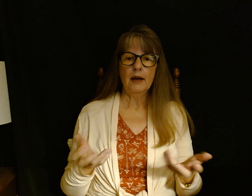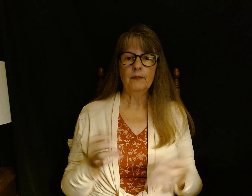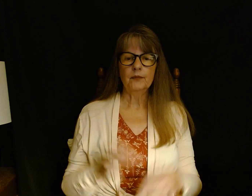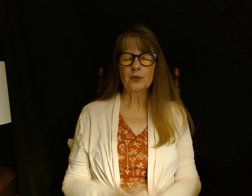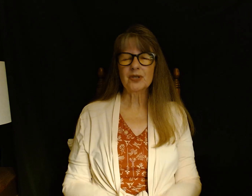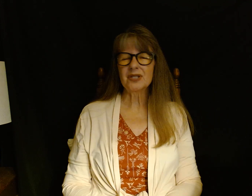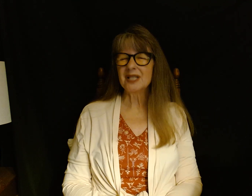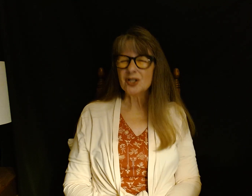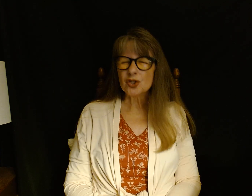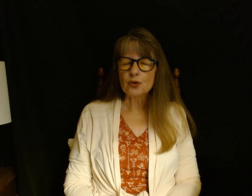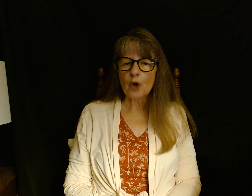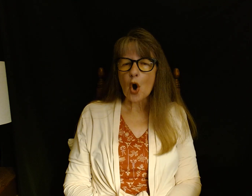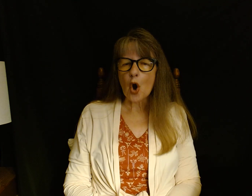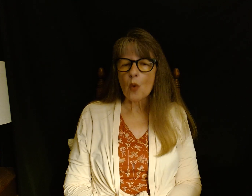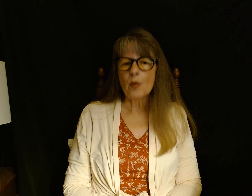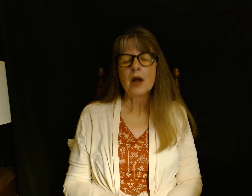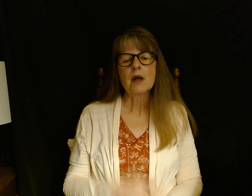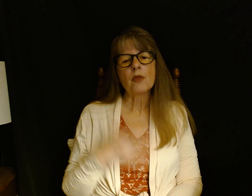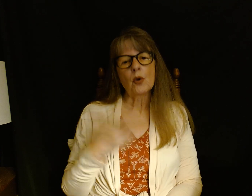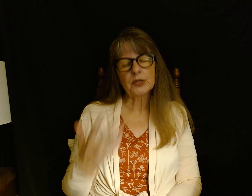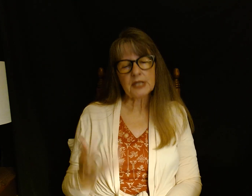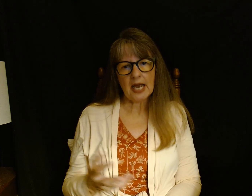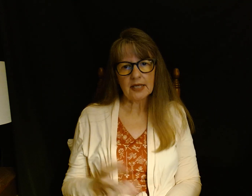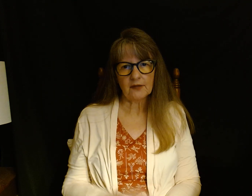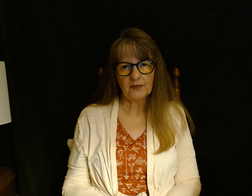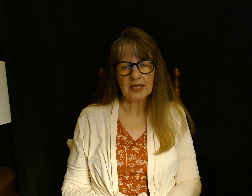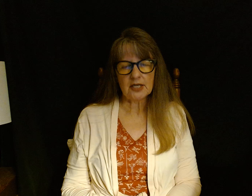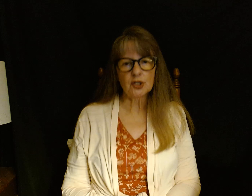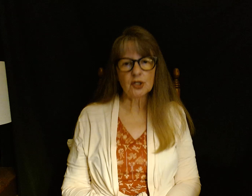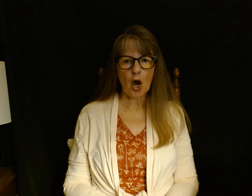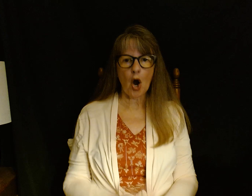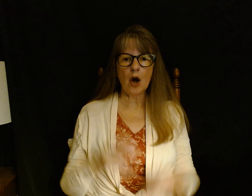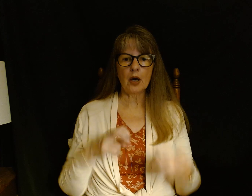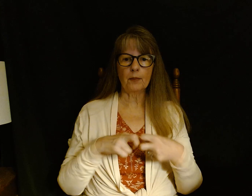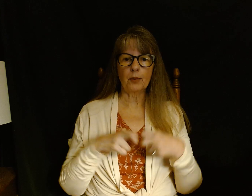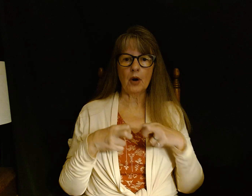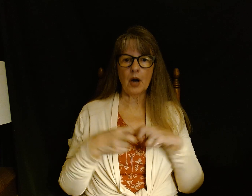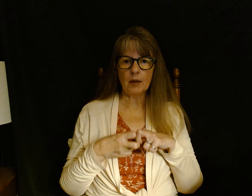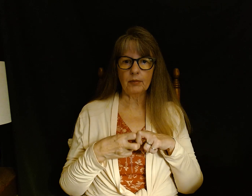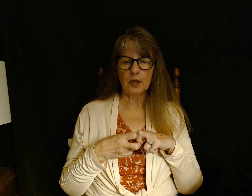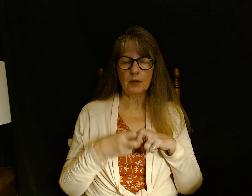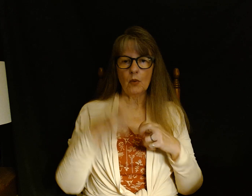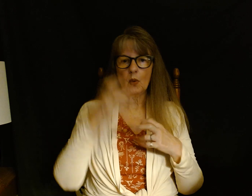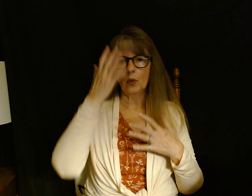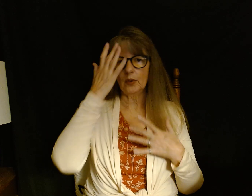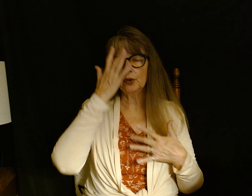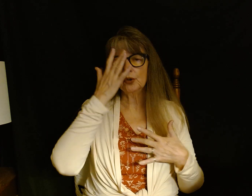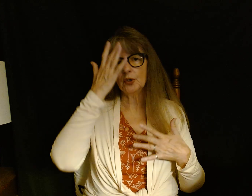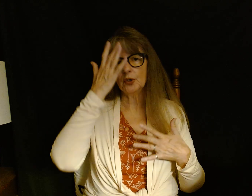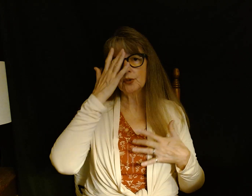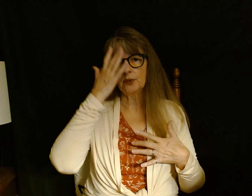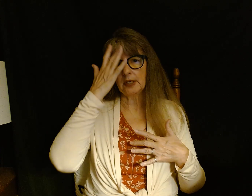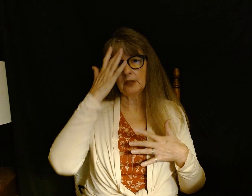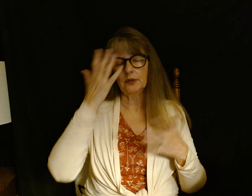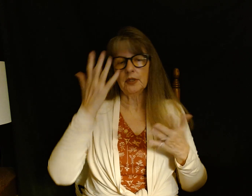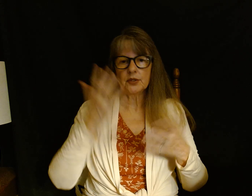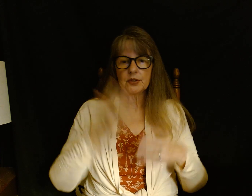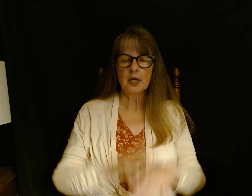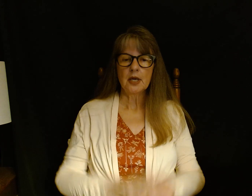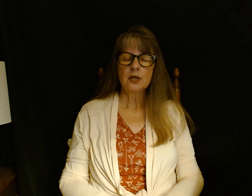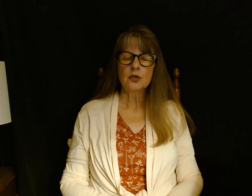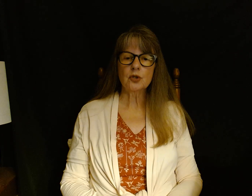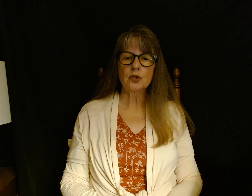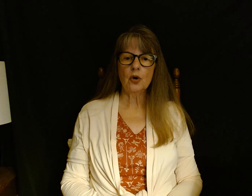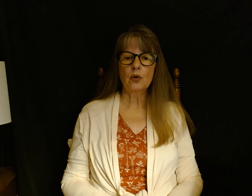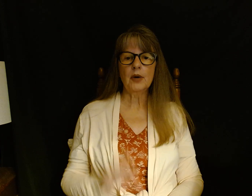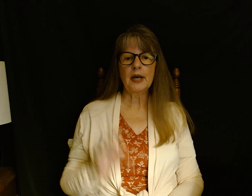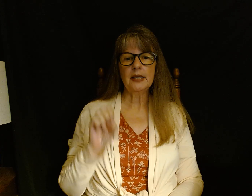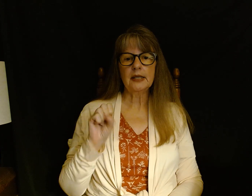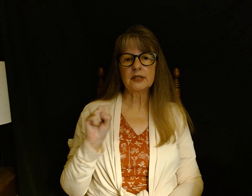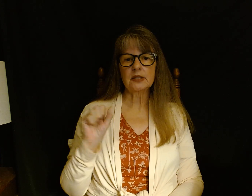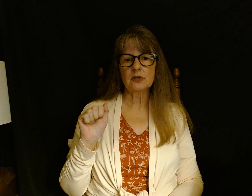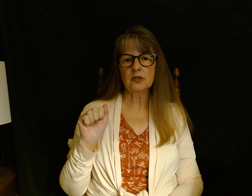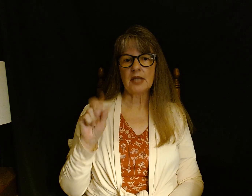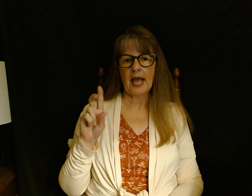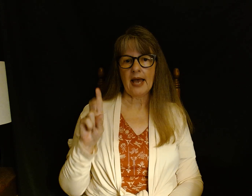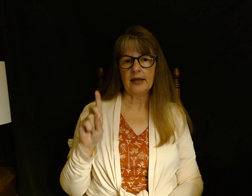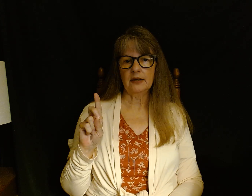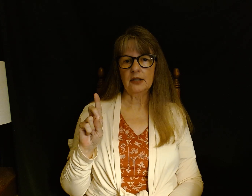With syndrome, those kinds of things, they are a problem, or you could do an illness. So, and it's SAD, and you